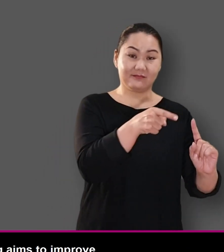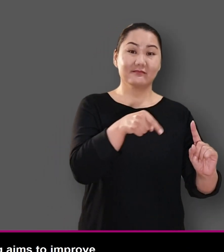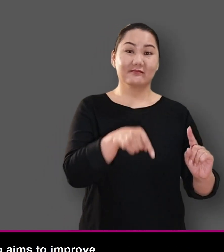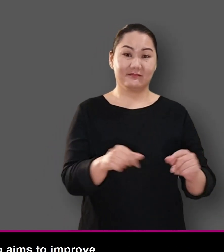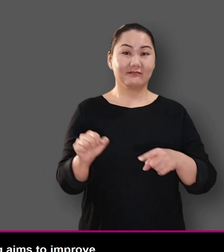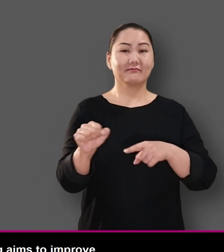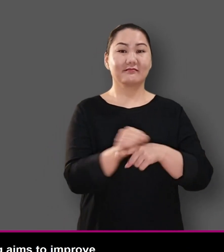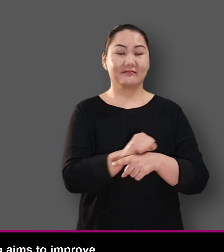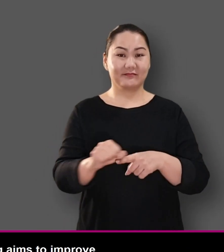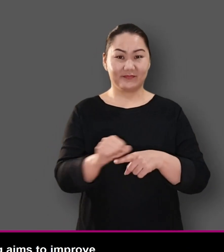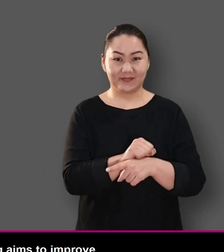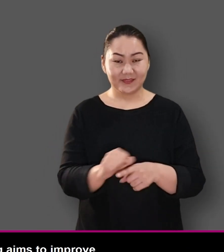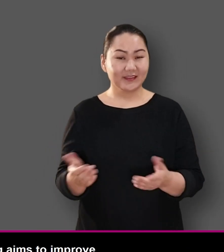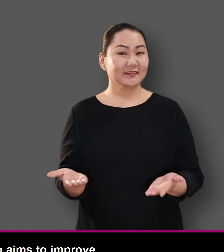This training aims to improve